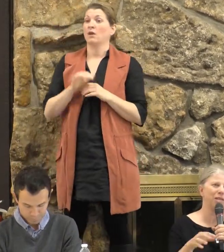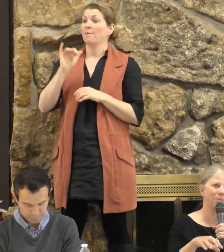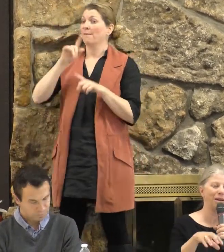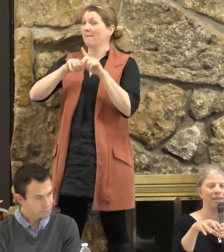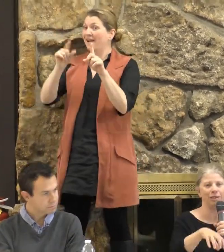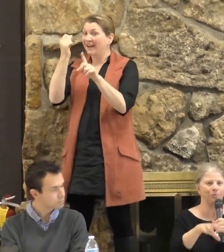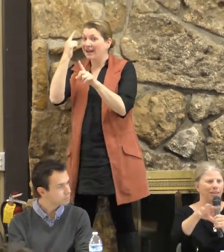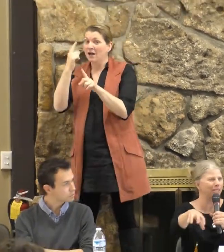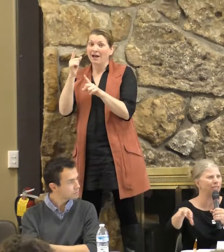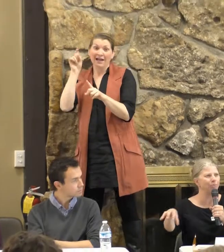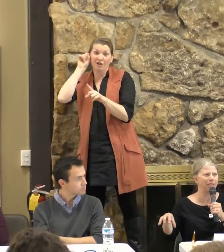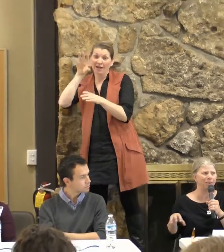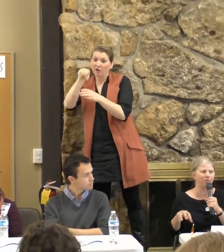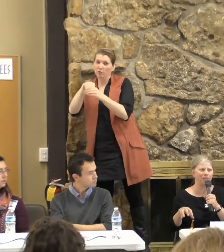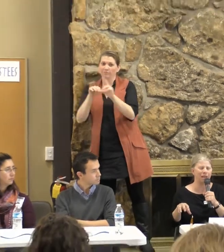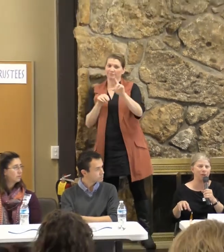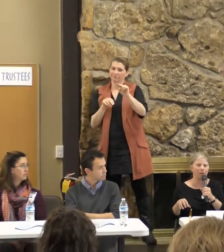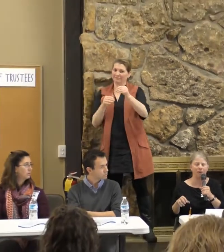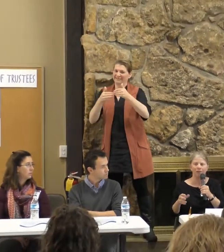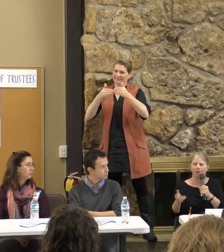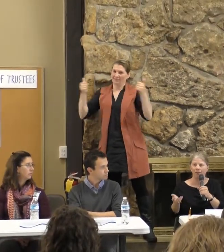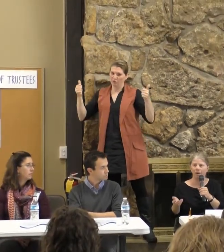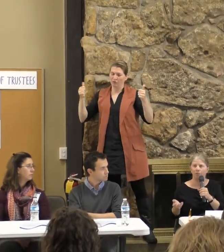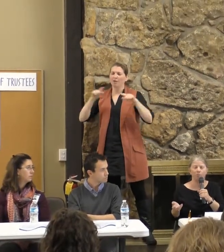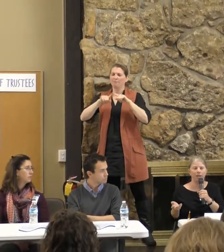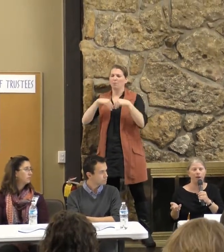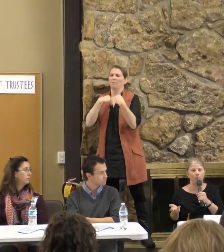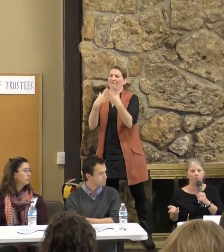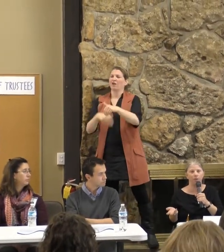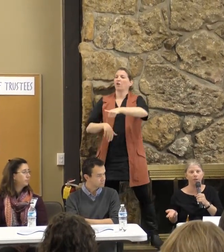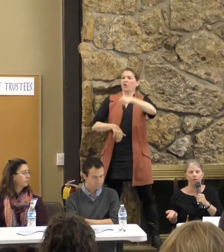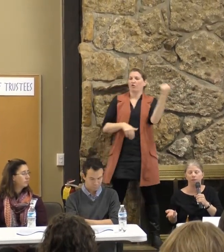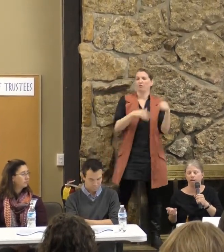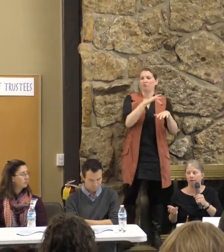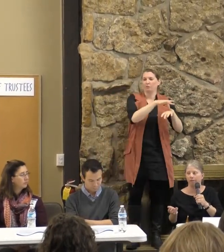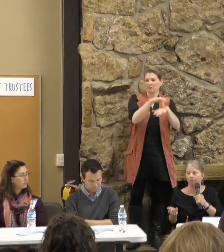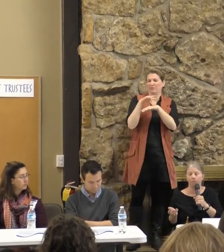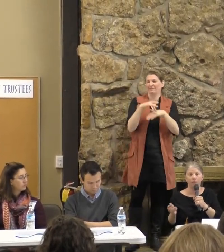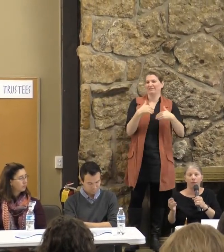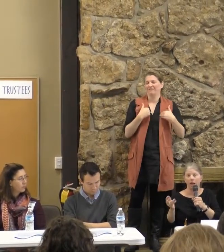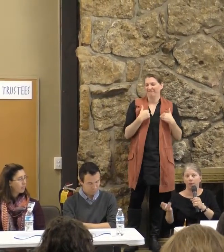called a hearing aid bank here, but it just depends on the county. We help with